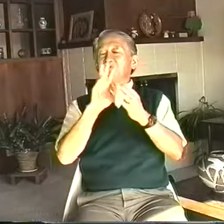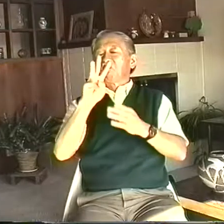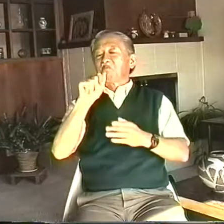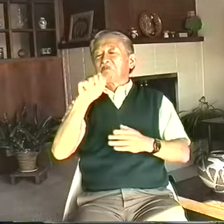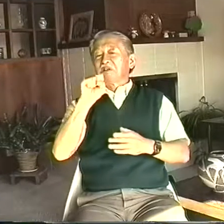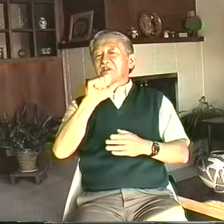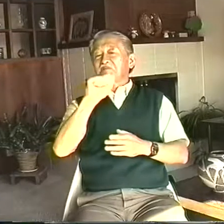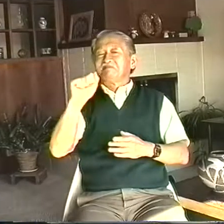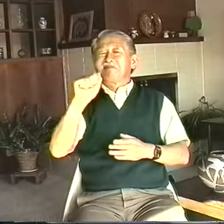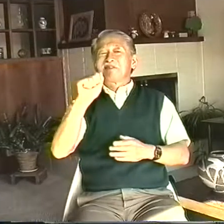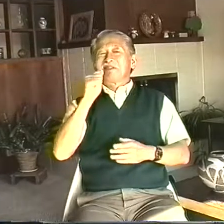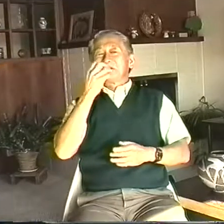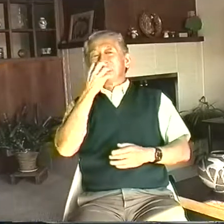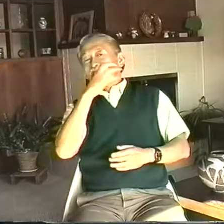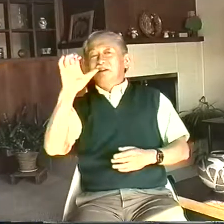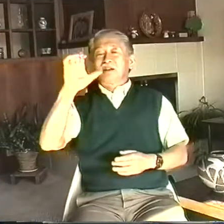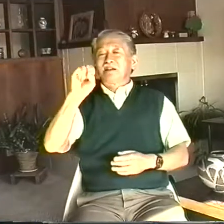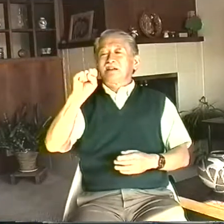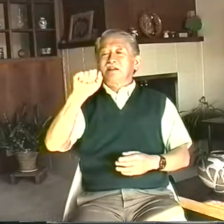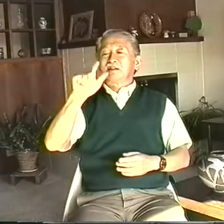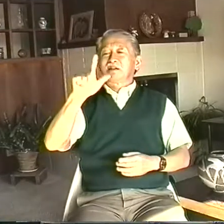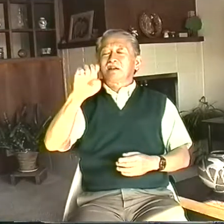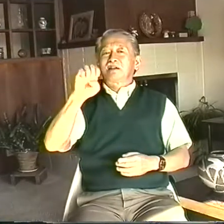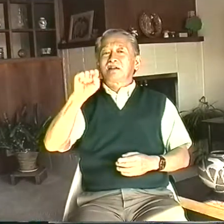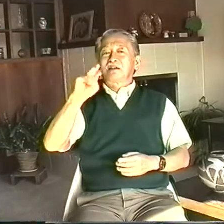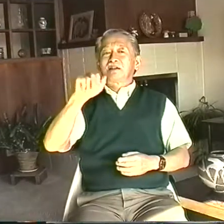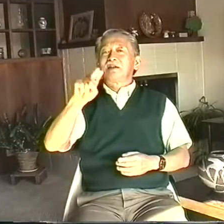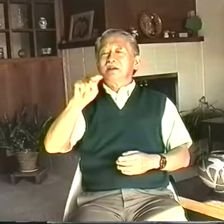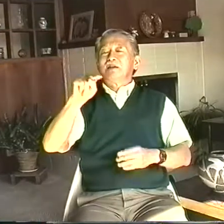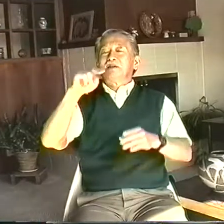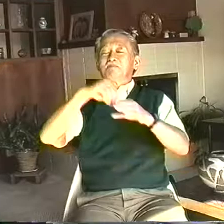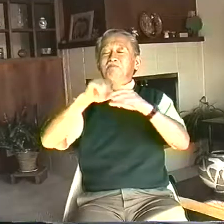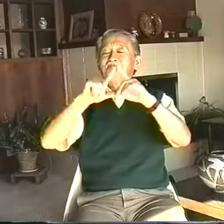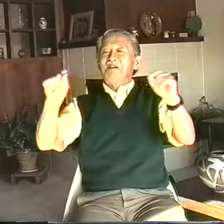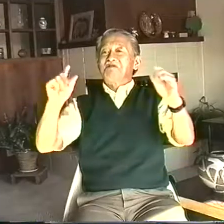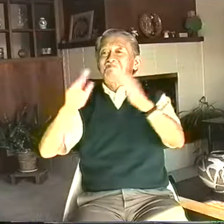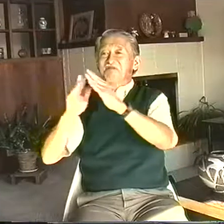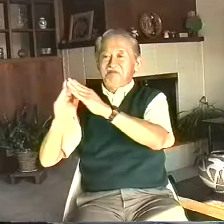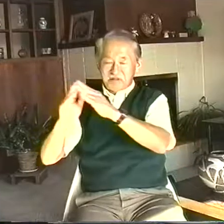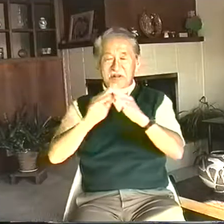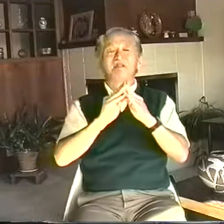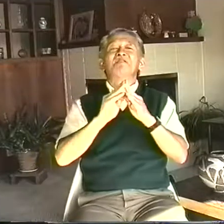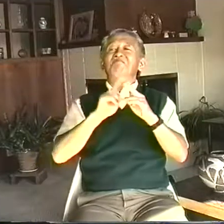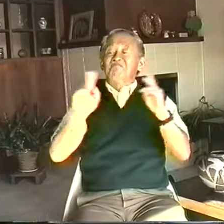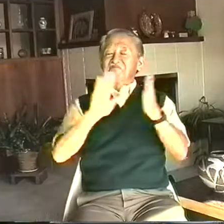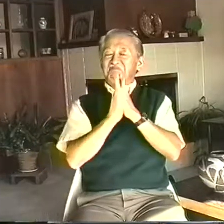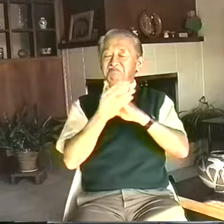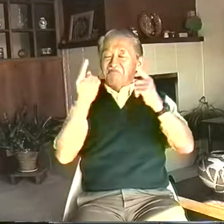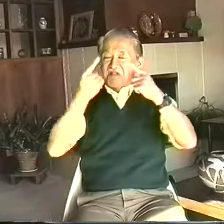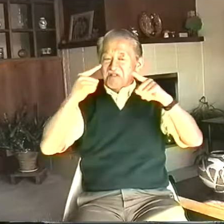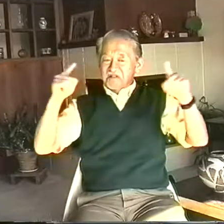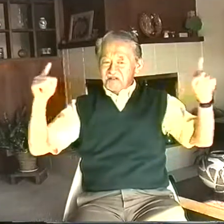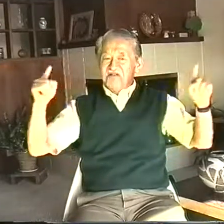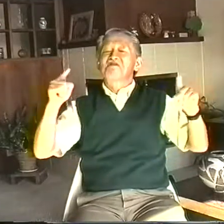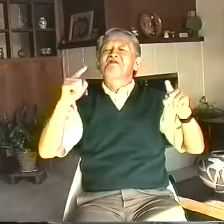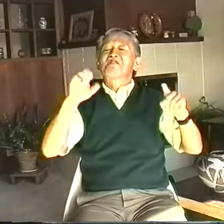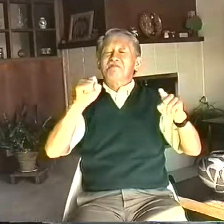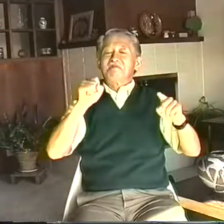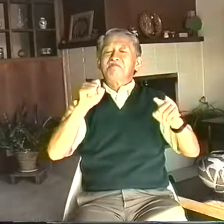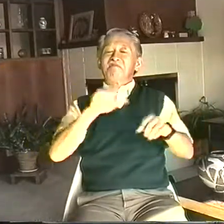married, and my father was a hot salesman in Japantown, and